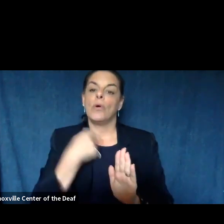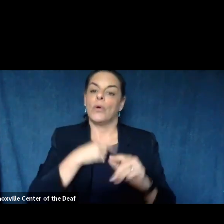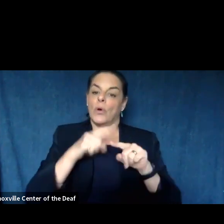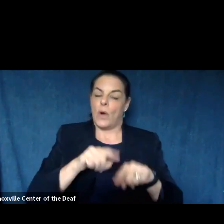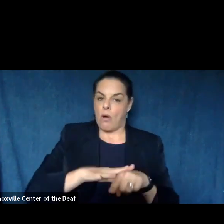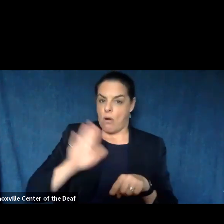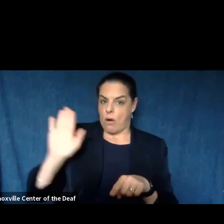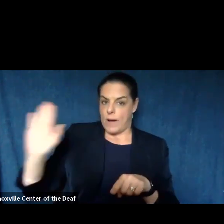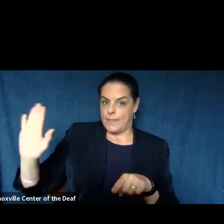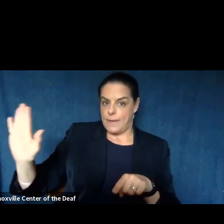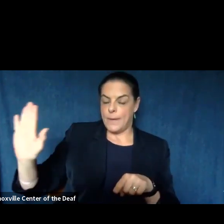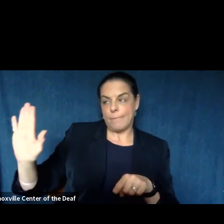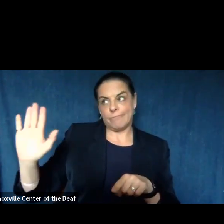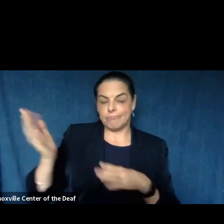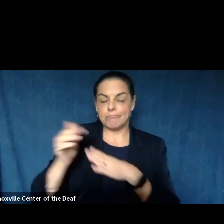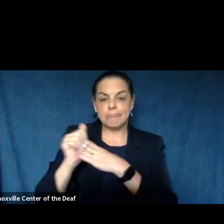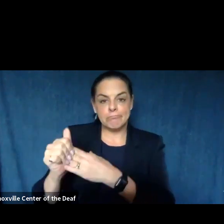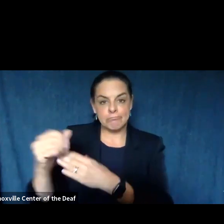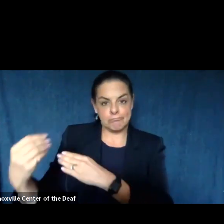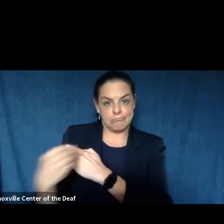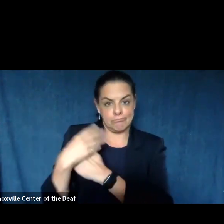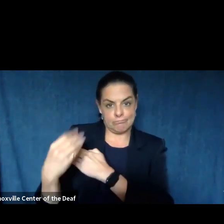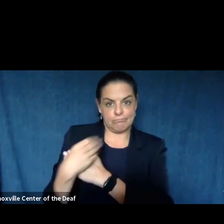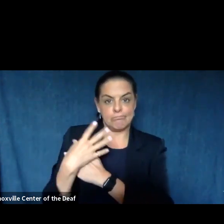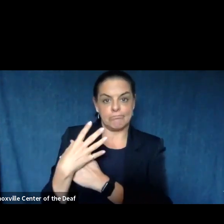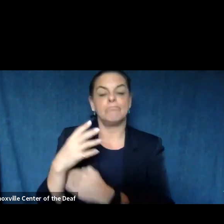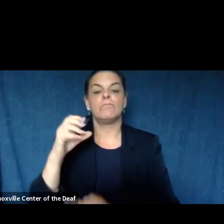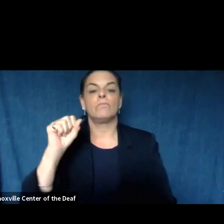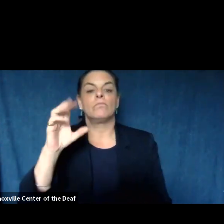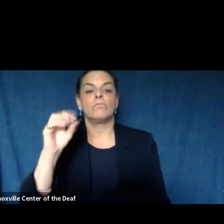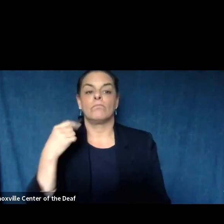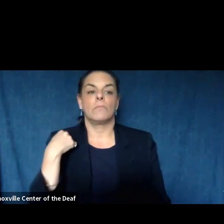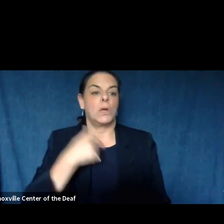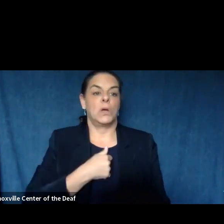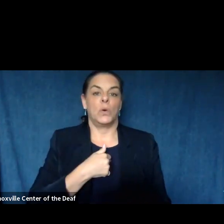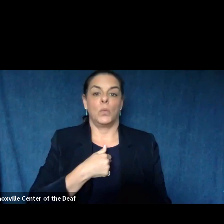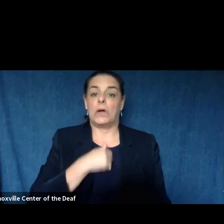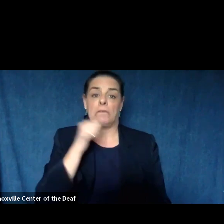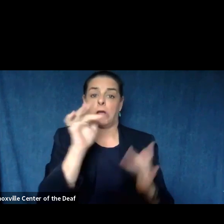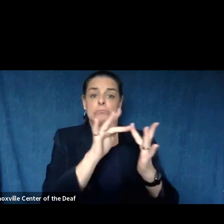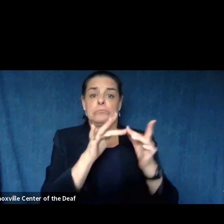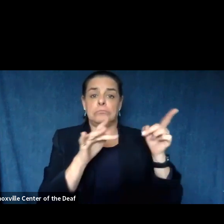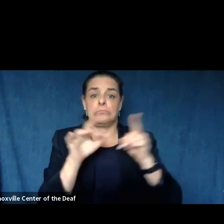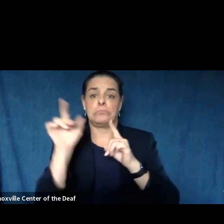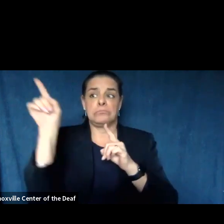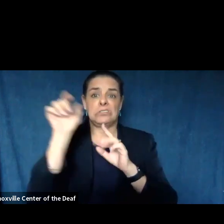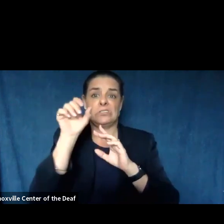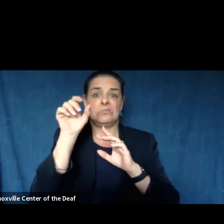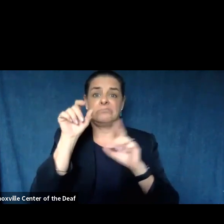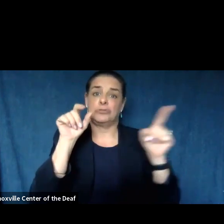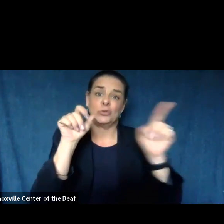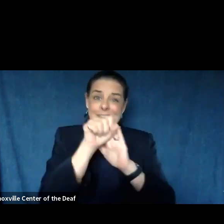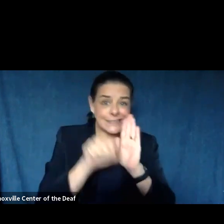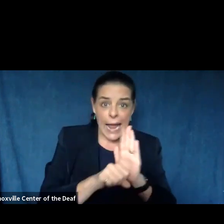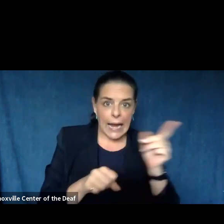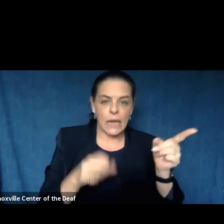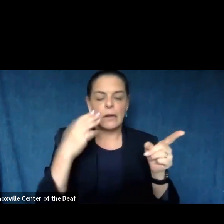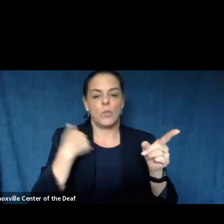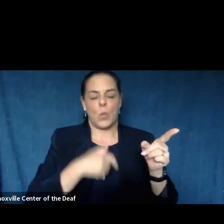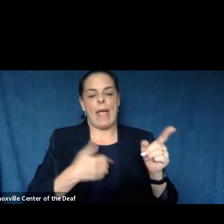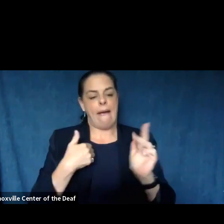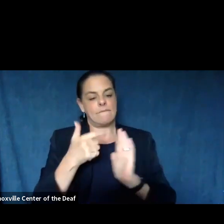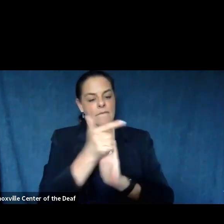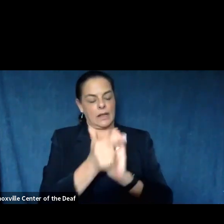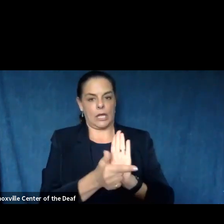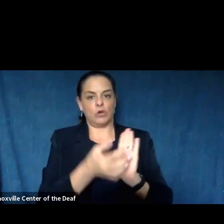their guidance, excuse me. And so we have not reached out to the state because we have our local legal expertise to advise